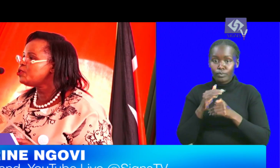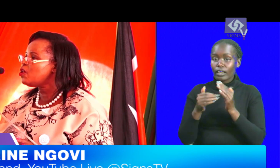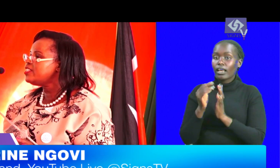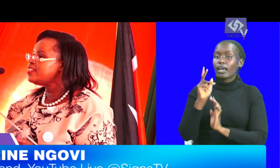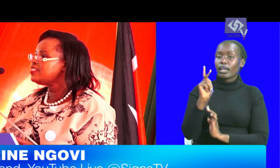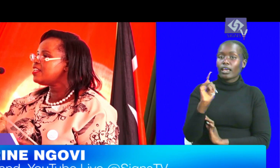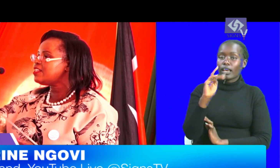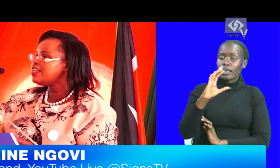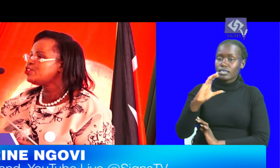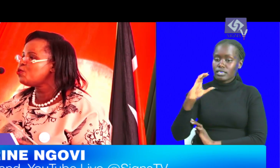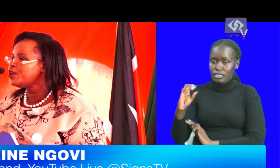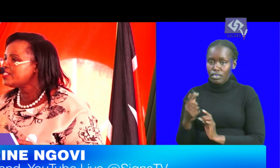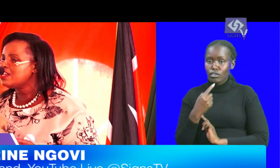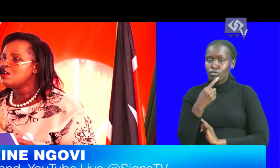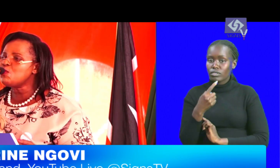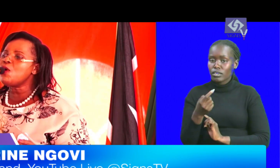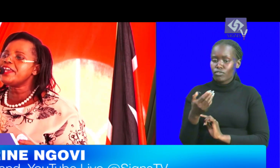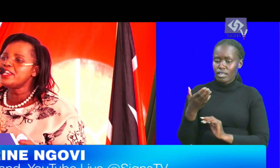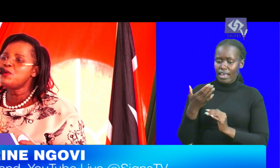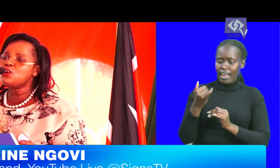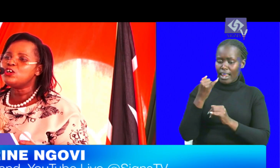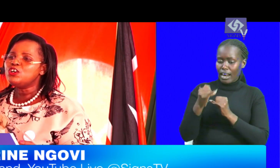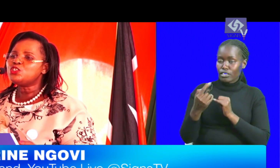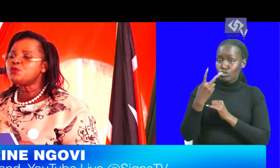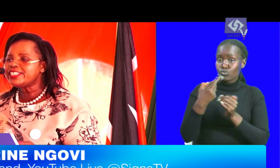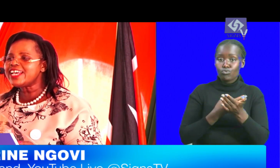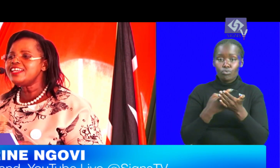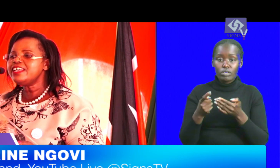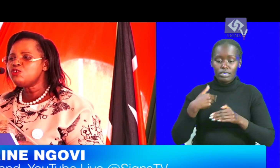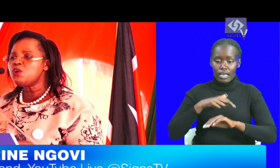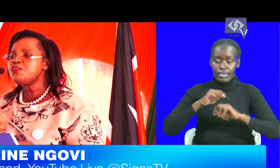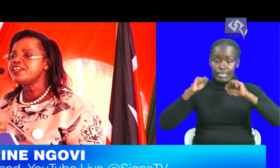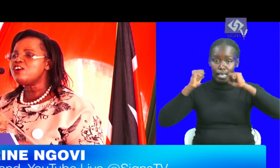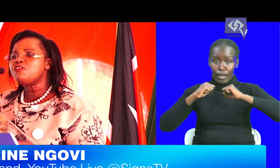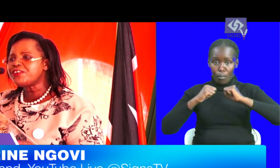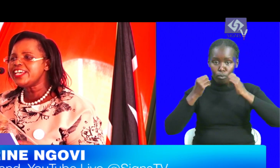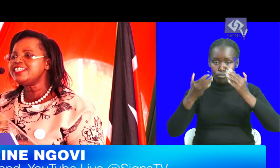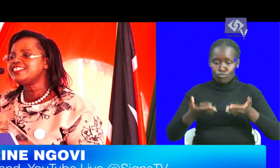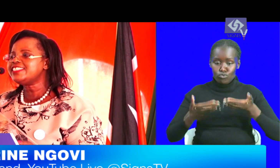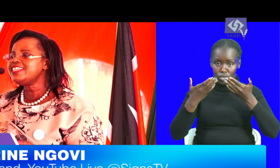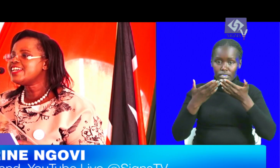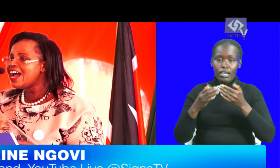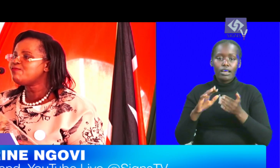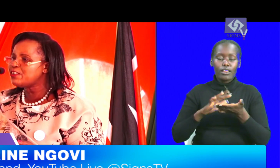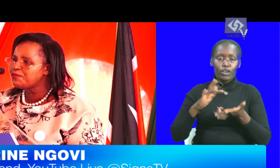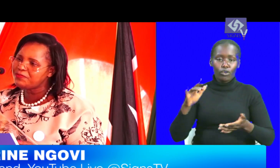saw just the last 2 weeks, we were able to return the glory of KICC after 50